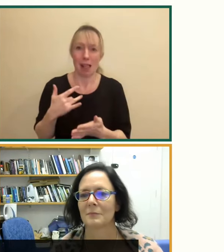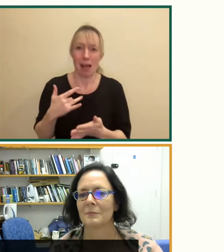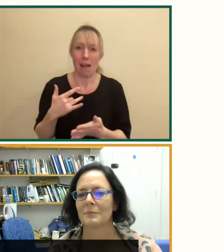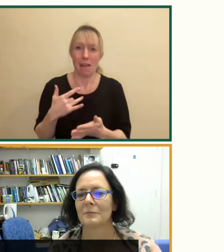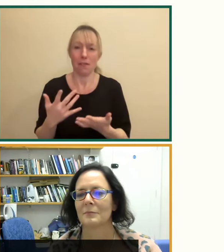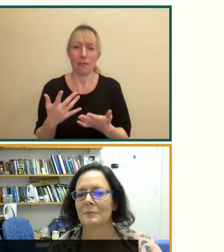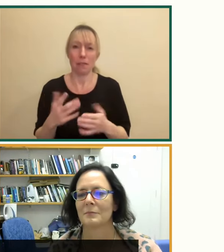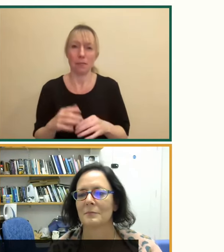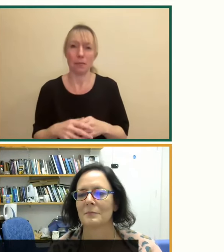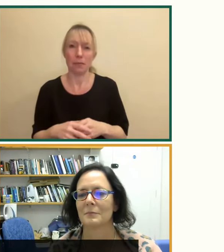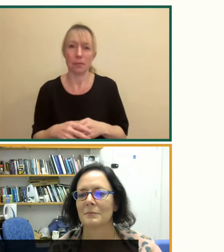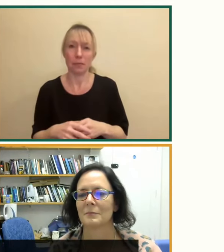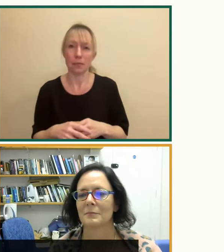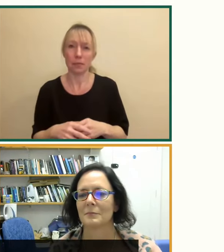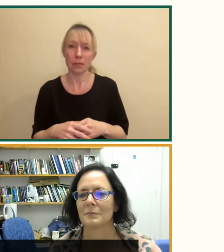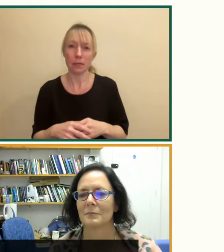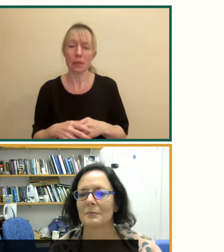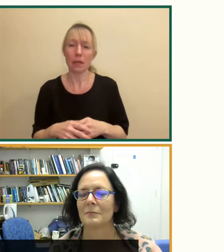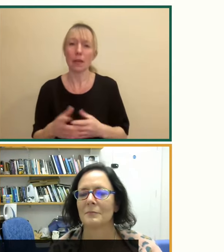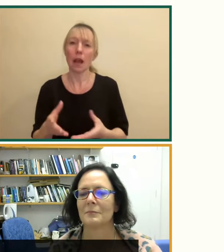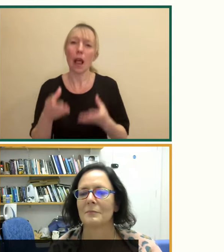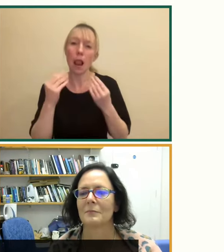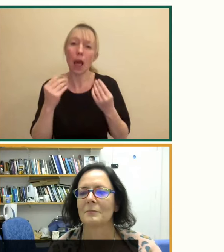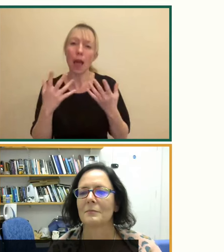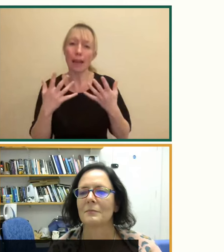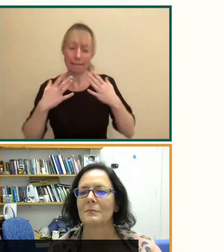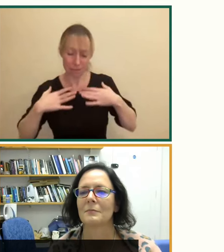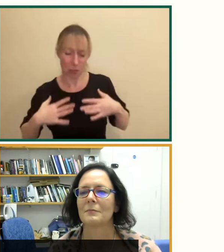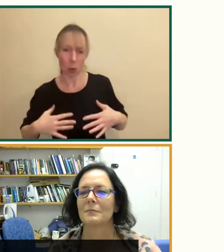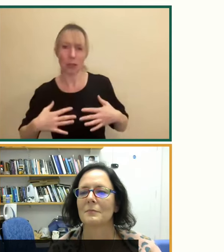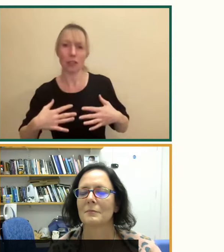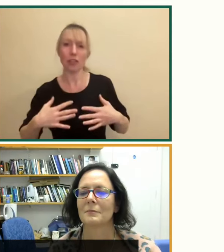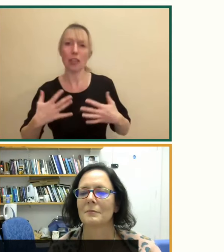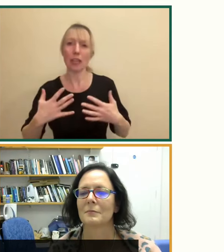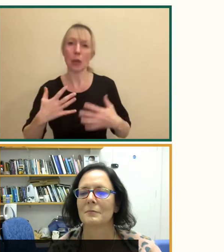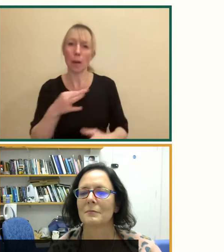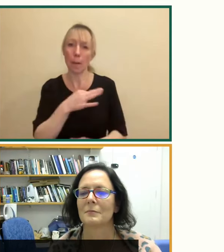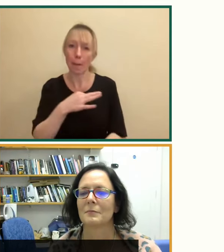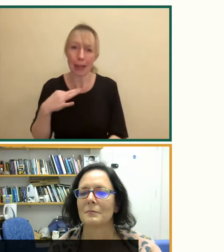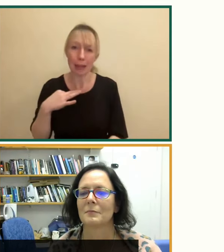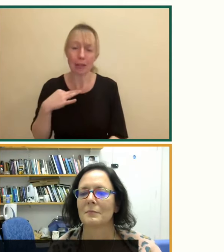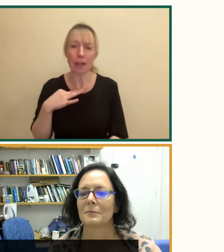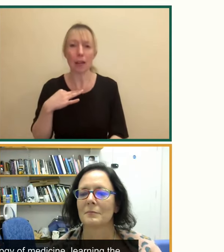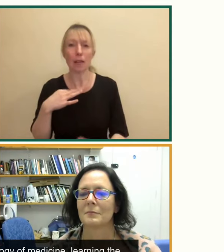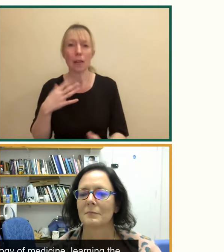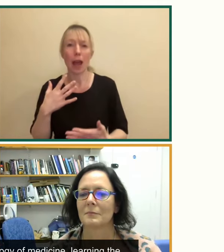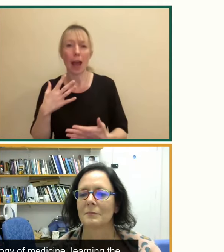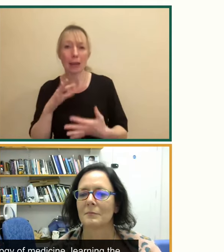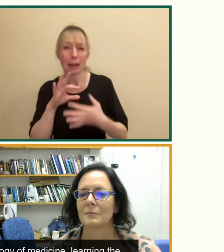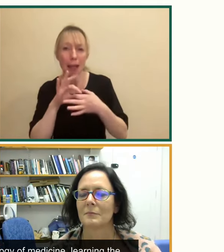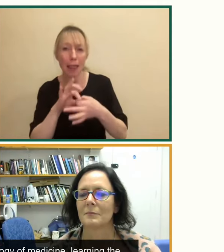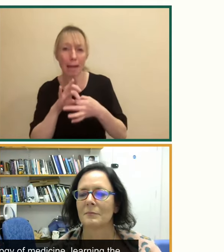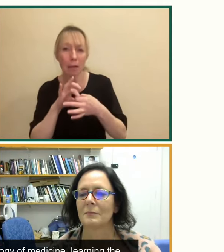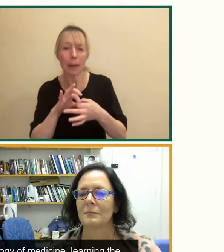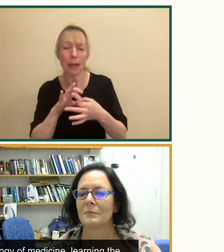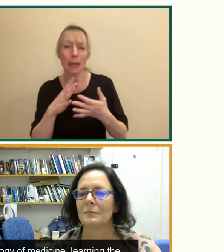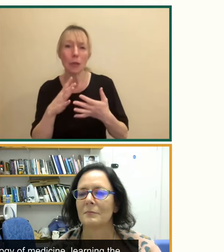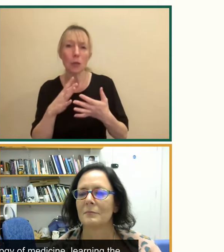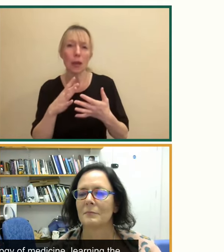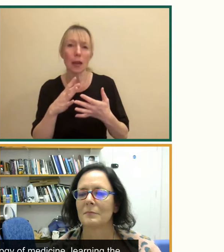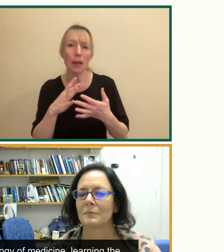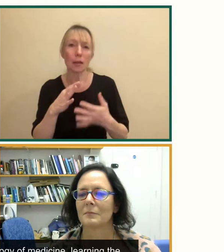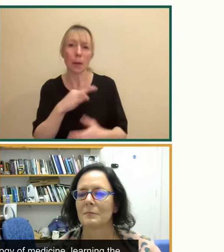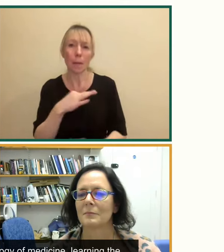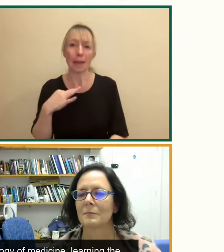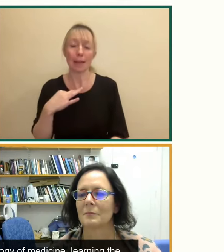You know, the learning the physiology of medicine, learning the kind of therapeutics of medicine, from my position as